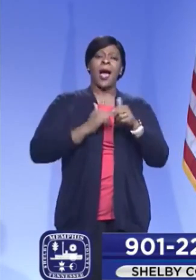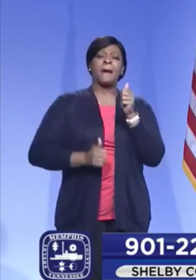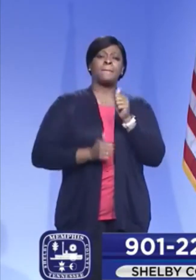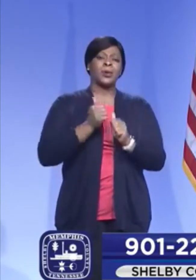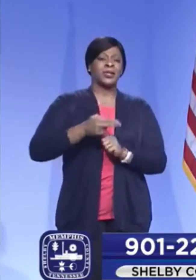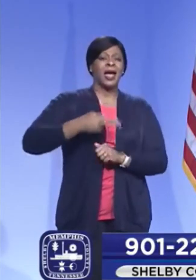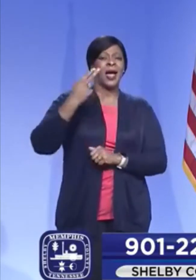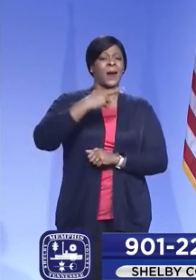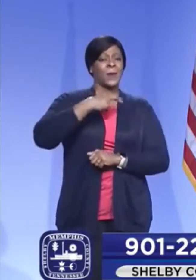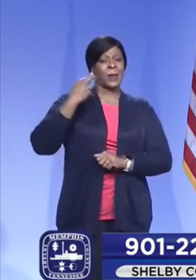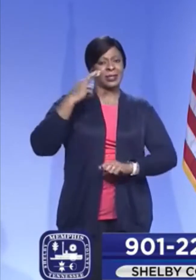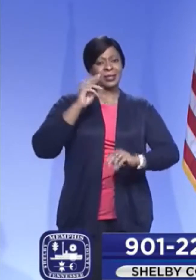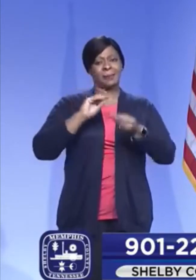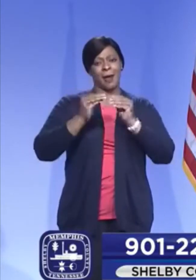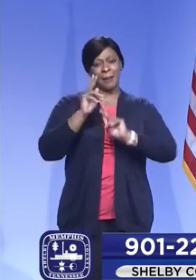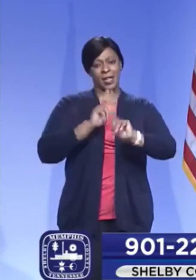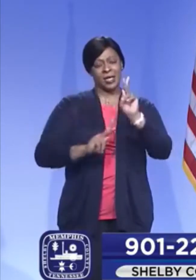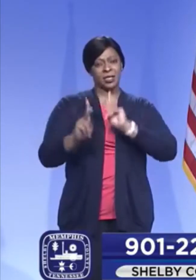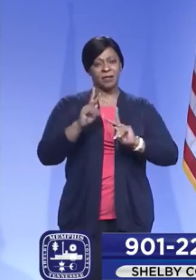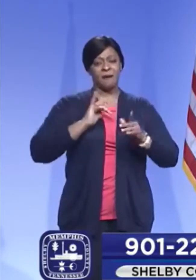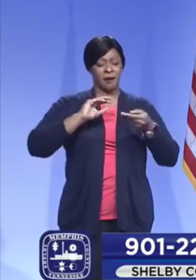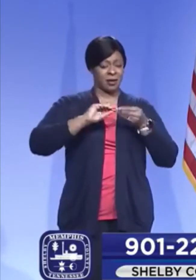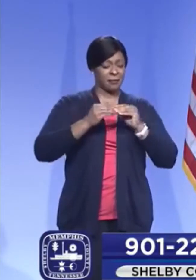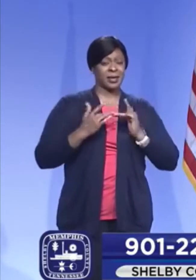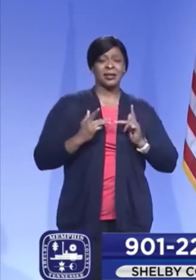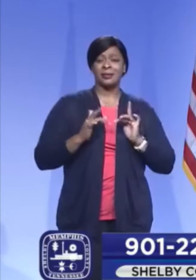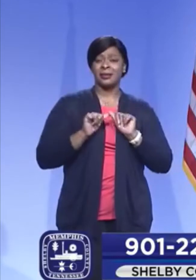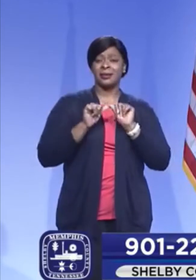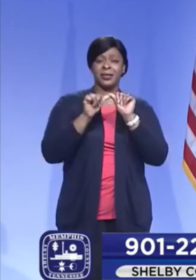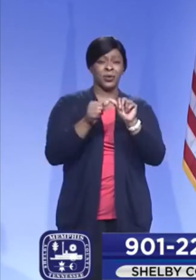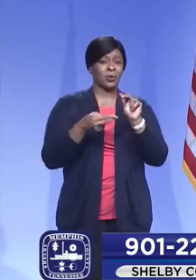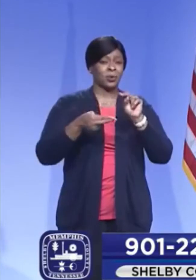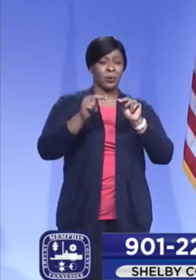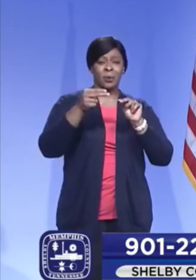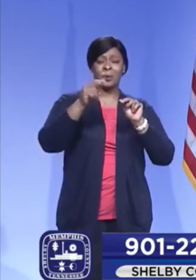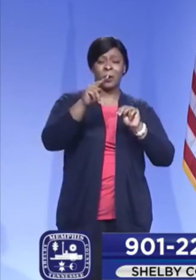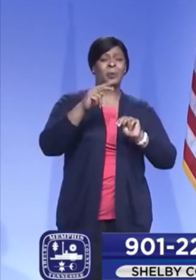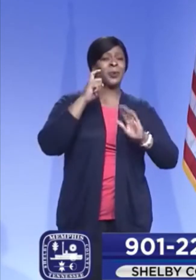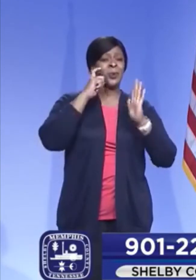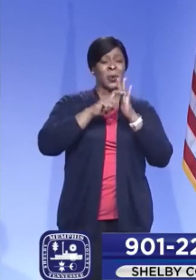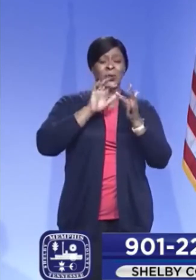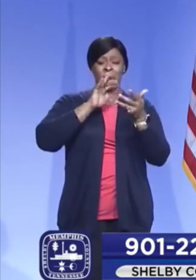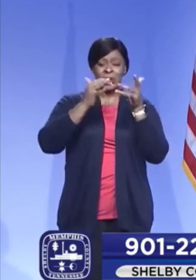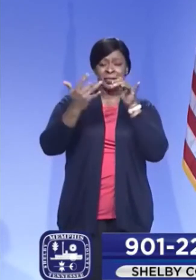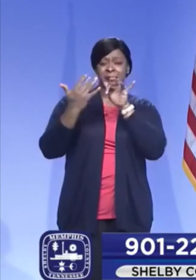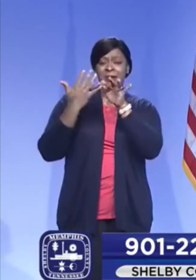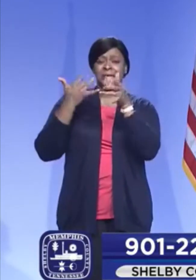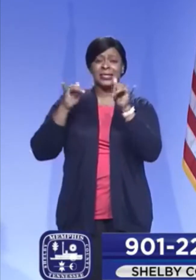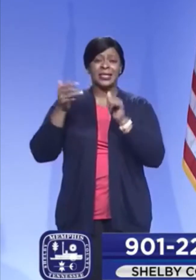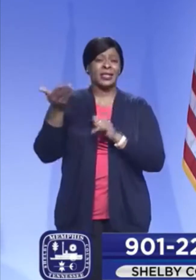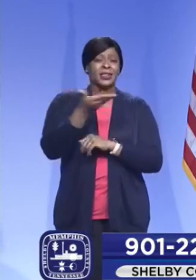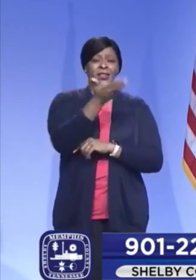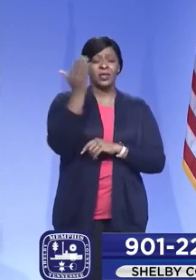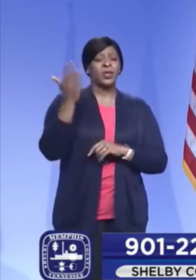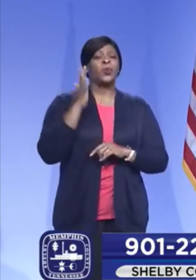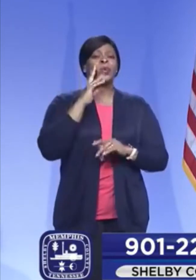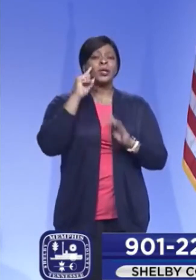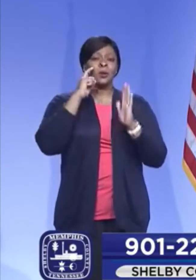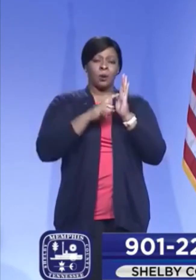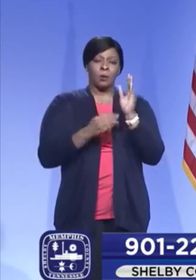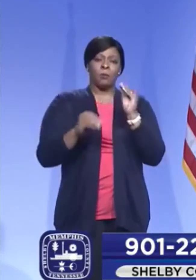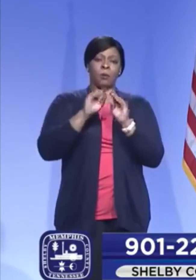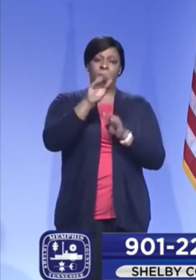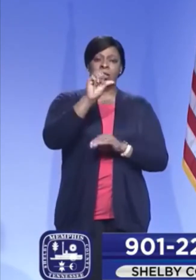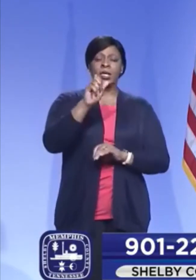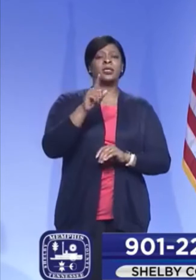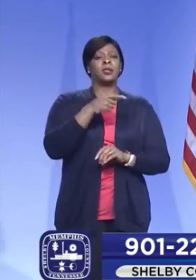vulnerable populations. So as our numbers continue to go up and we continue to have transmission, we're going to see more cases in those